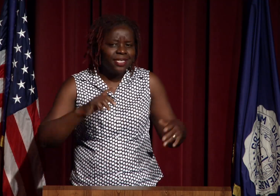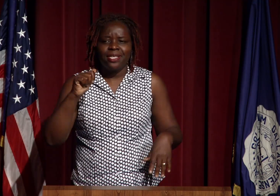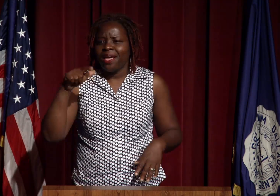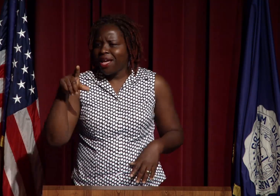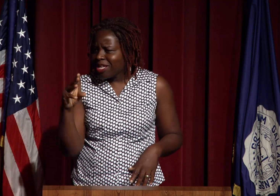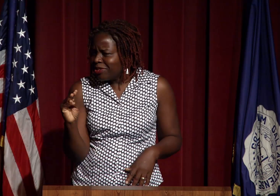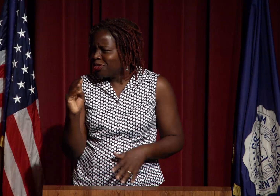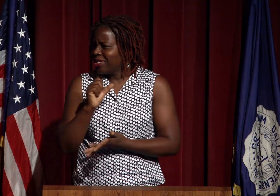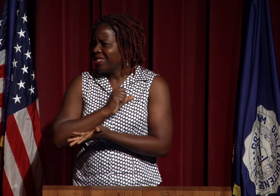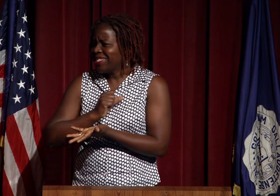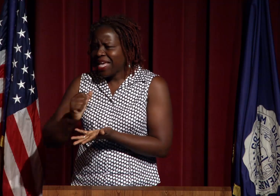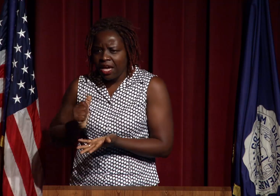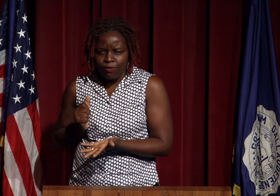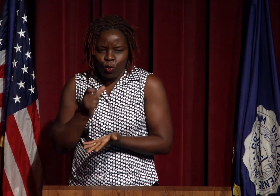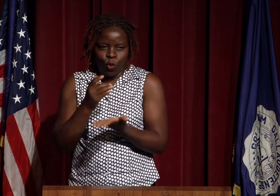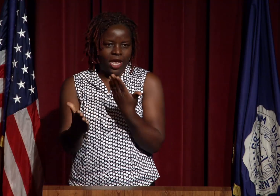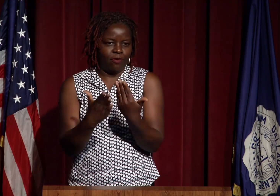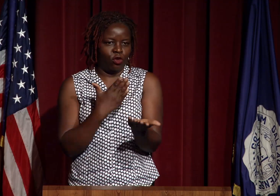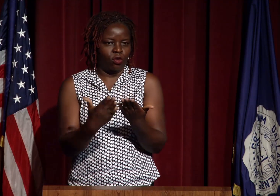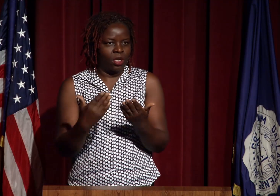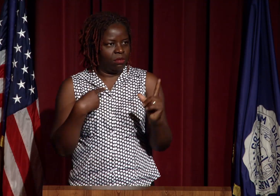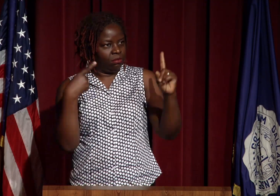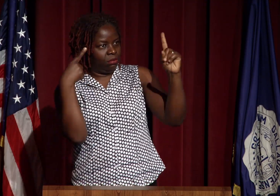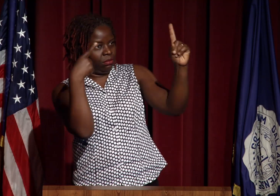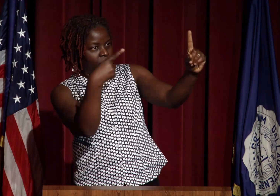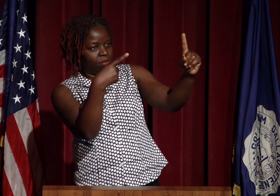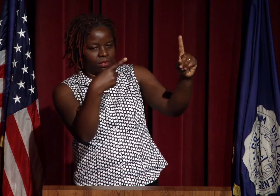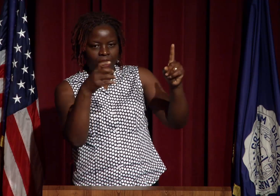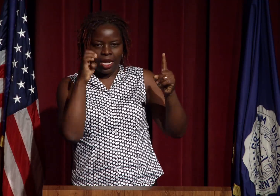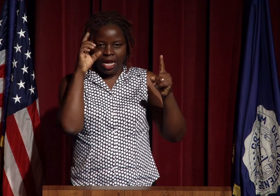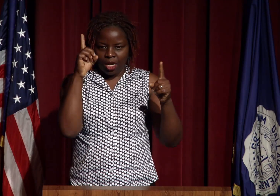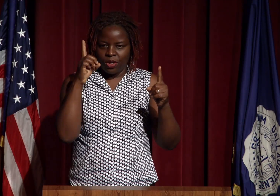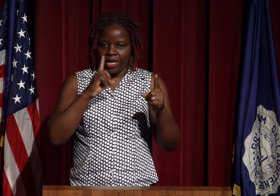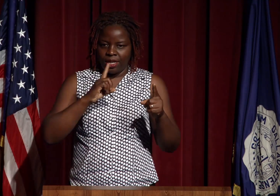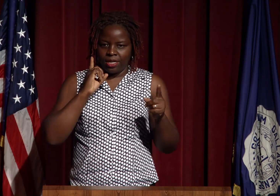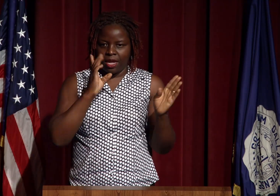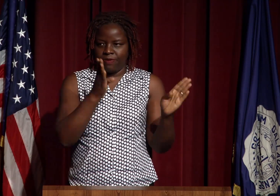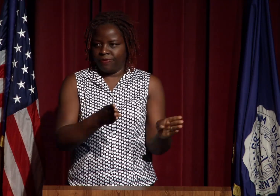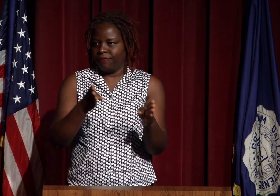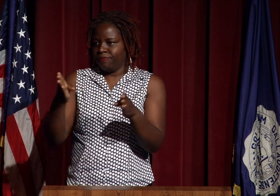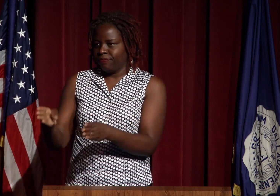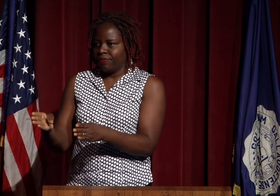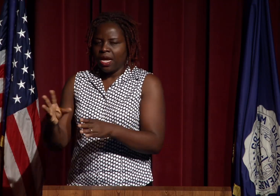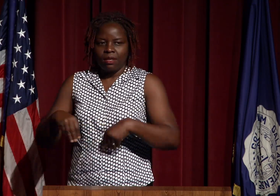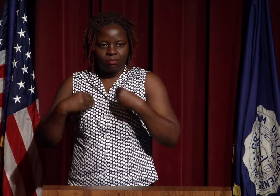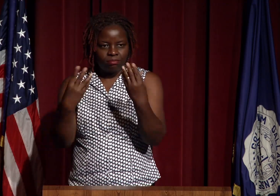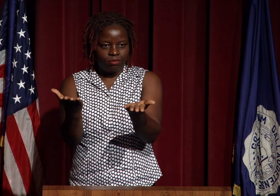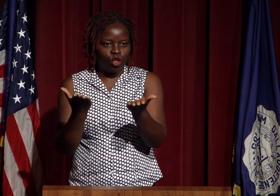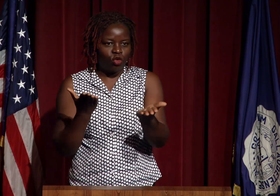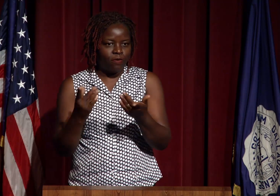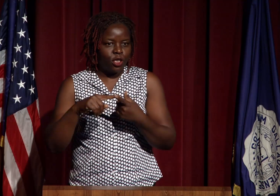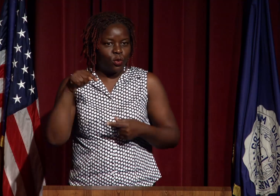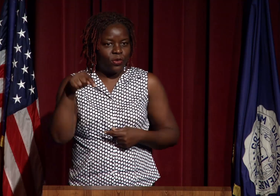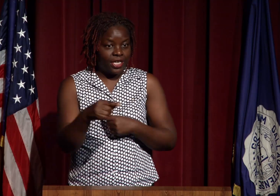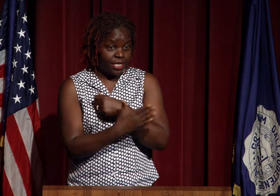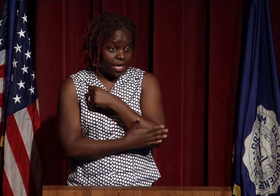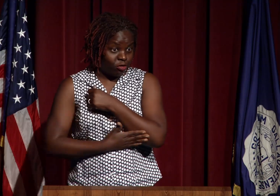with the students, with the administration, with the staff, all towards that goal of educationally preparing our